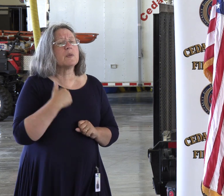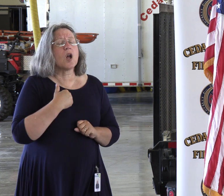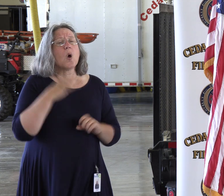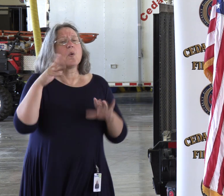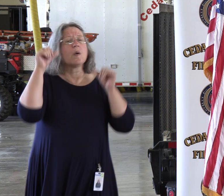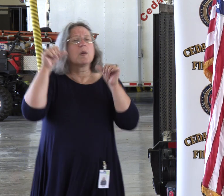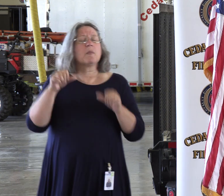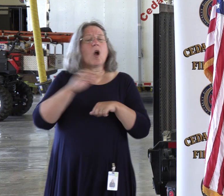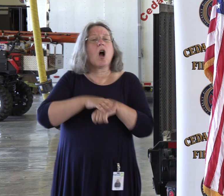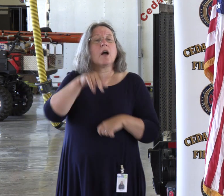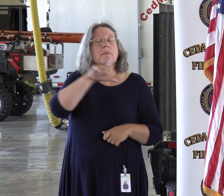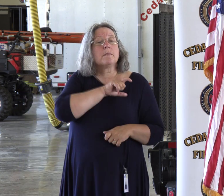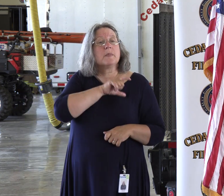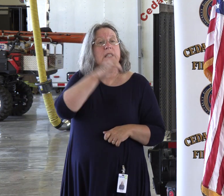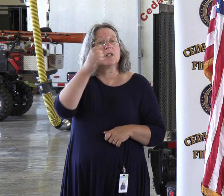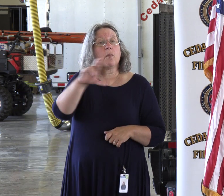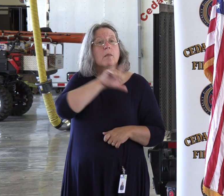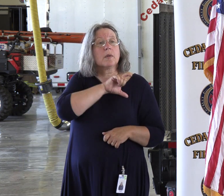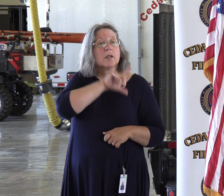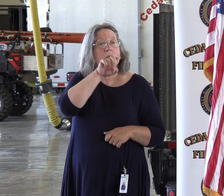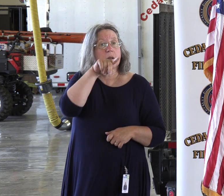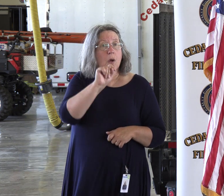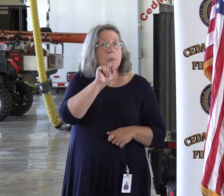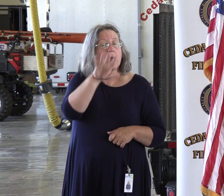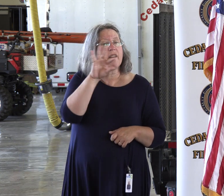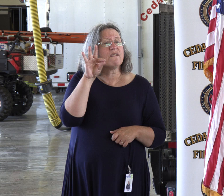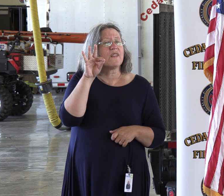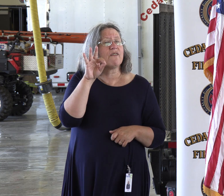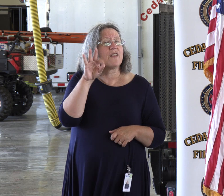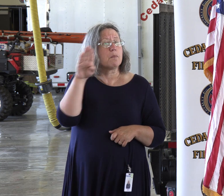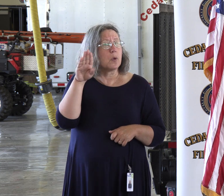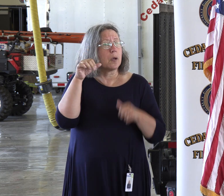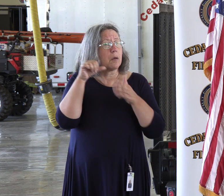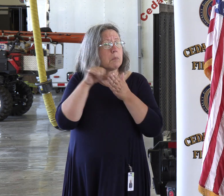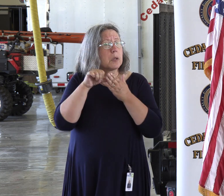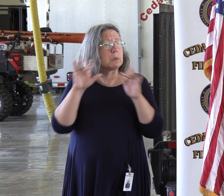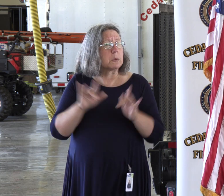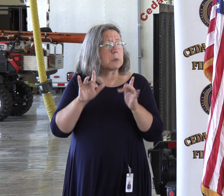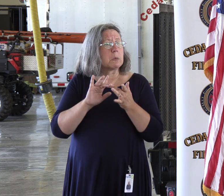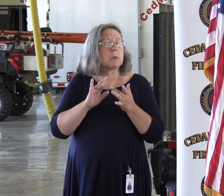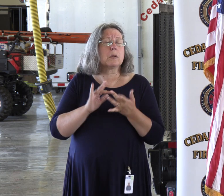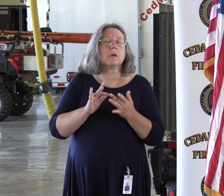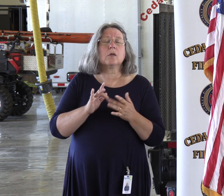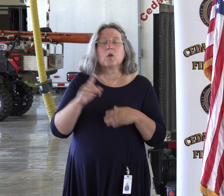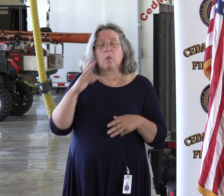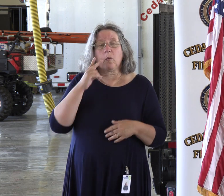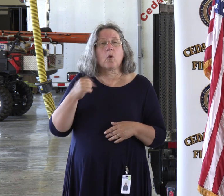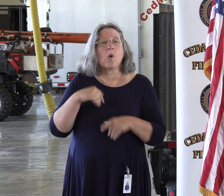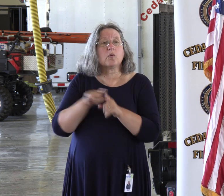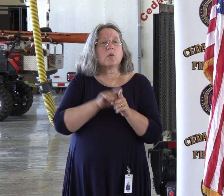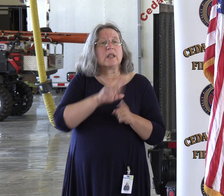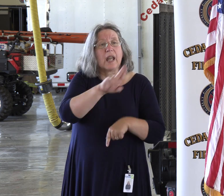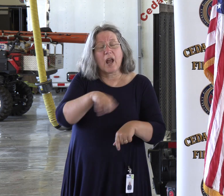department Facebook page, and we also have brochures available from the National Insurance Crime